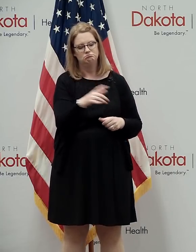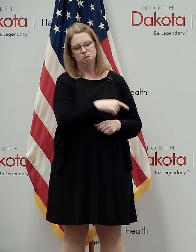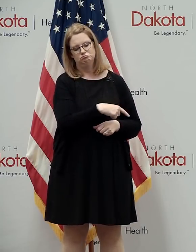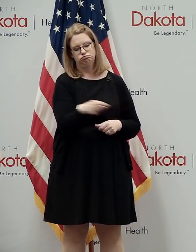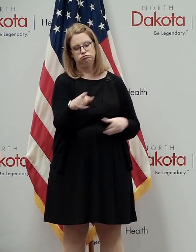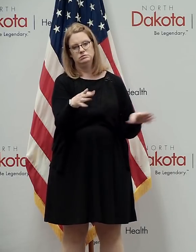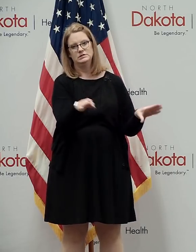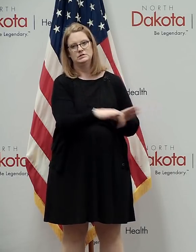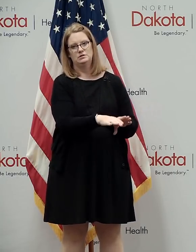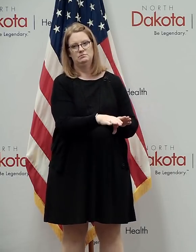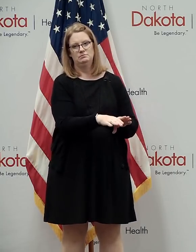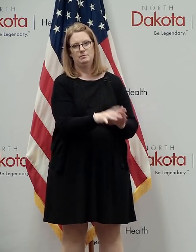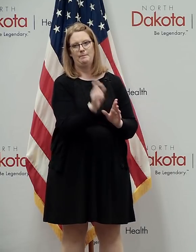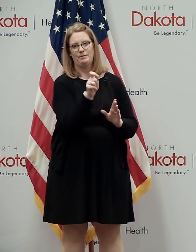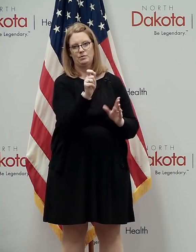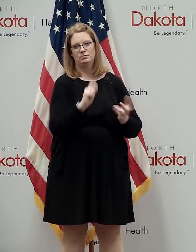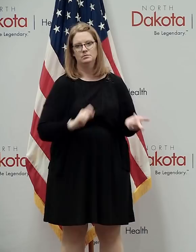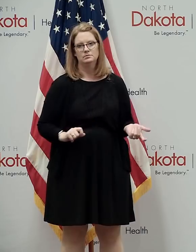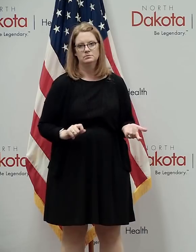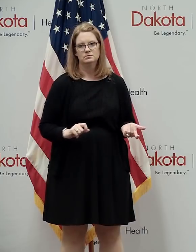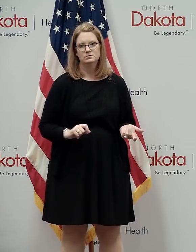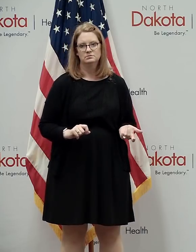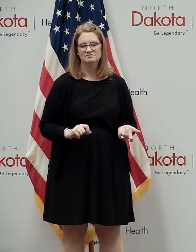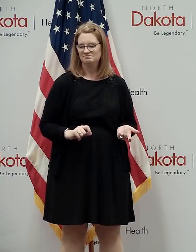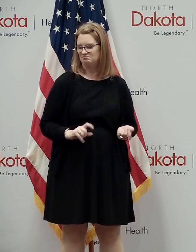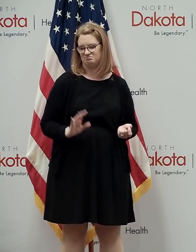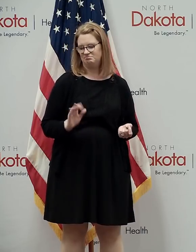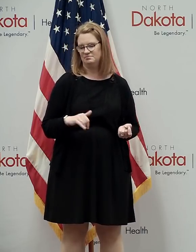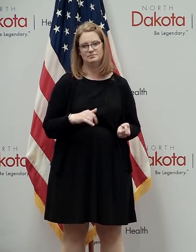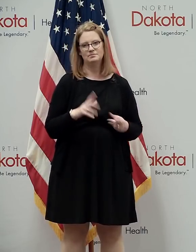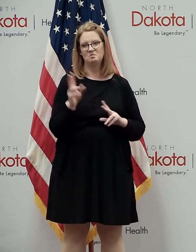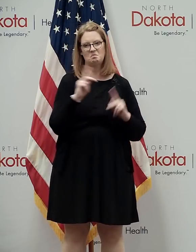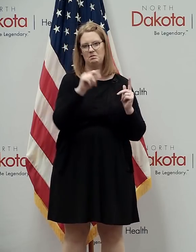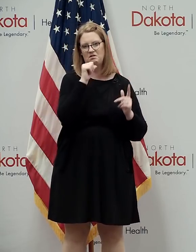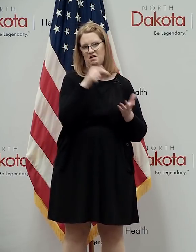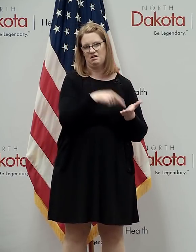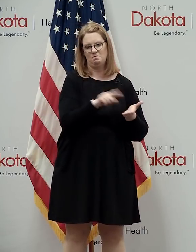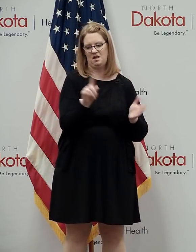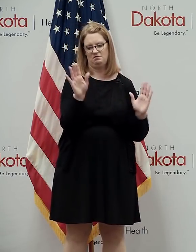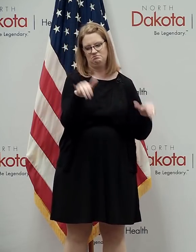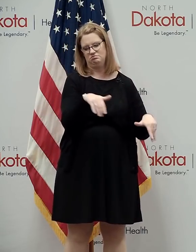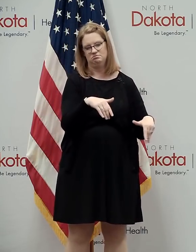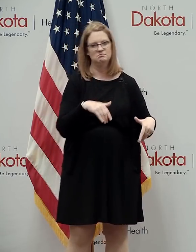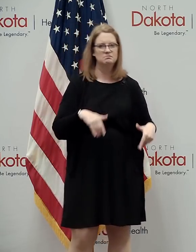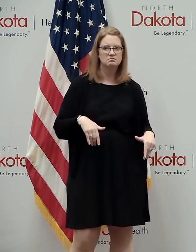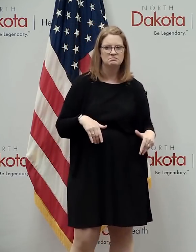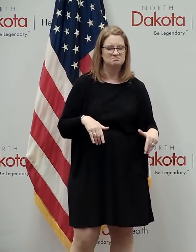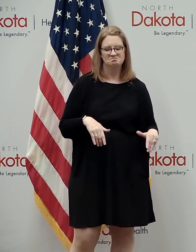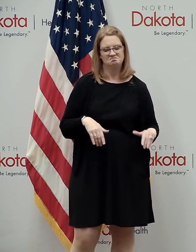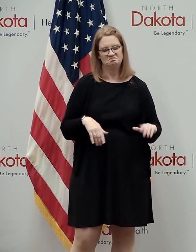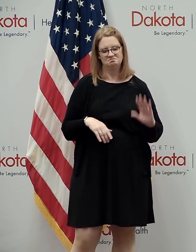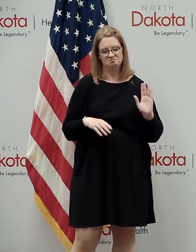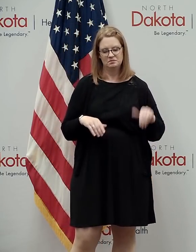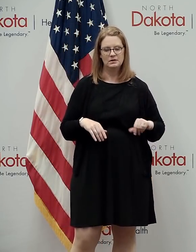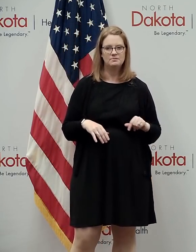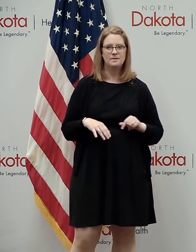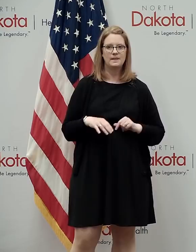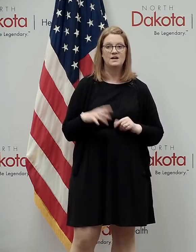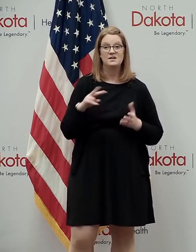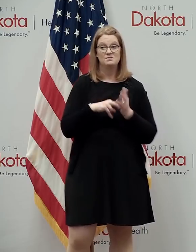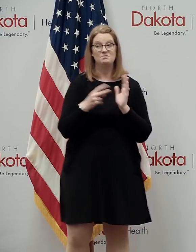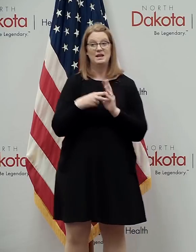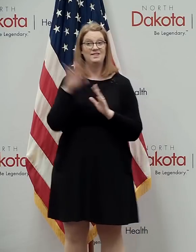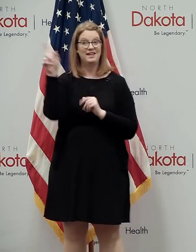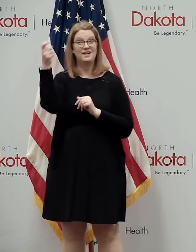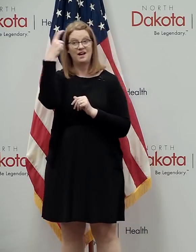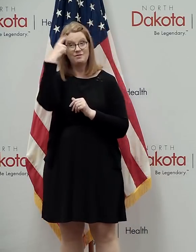down on 30 days notice. You will never raise a dime for infrastructure in our country again. It will be strictly become a thing where government is doing all